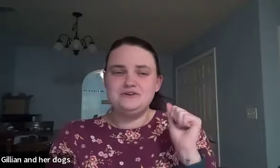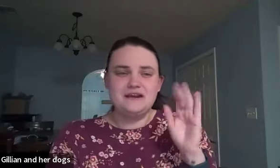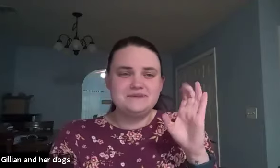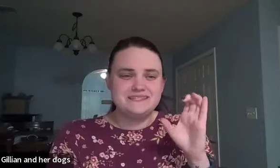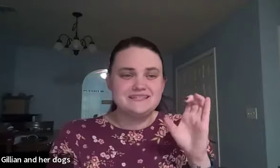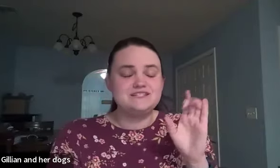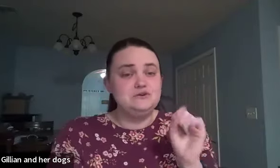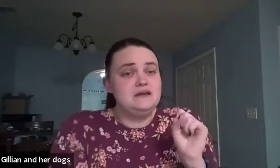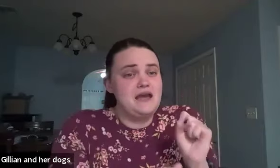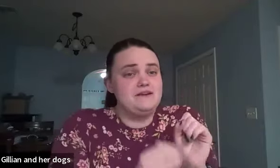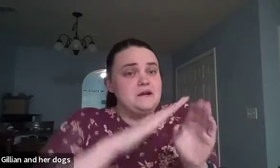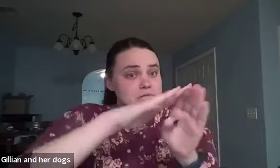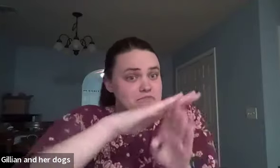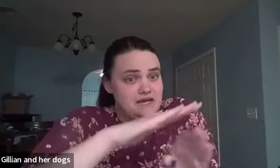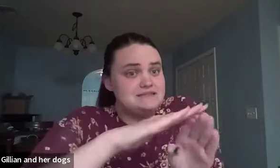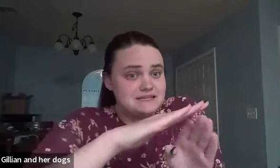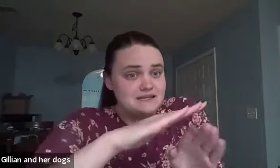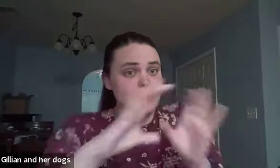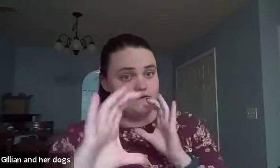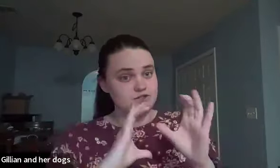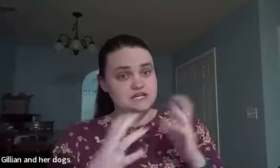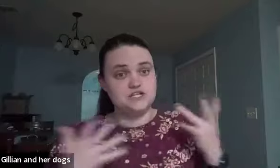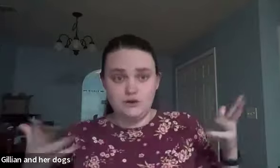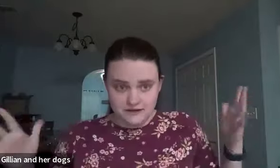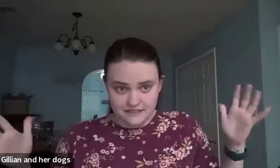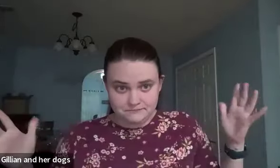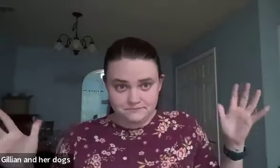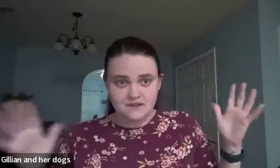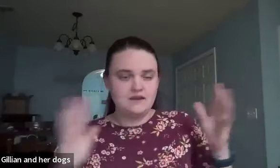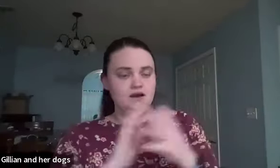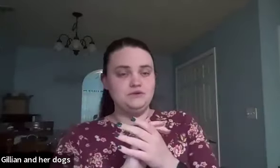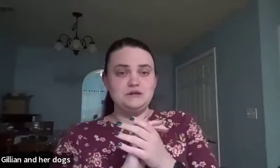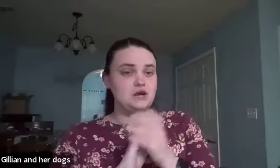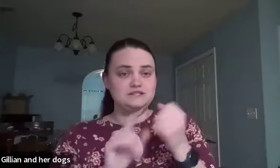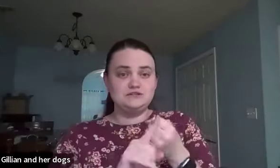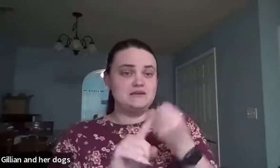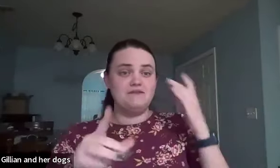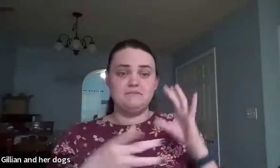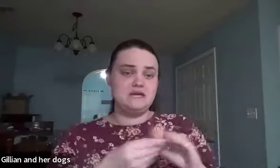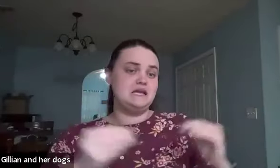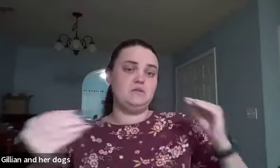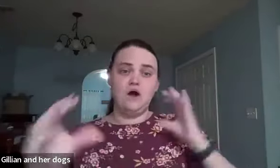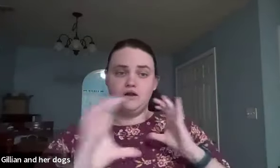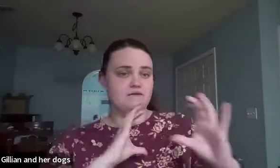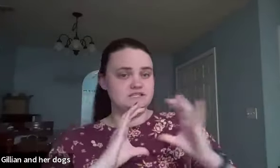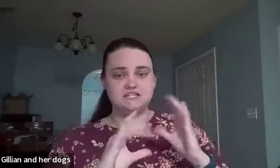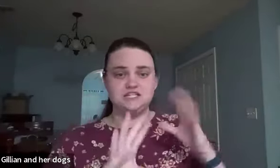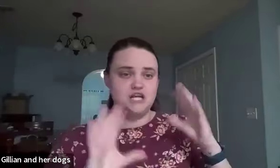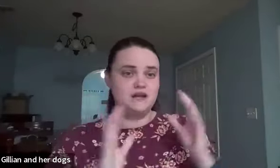know your ABCs, you can have a very basic conversation already. You want to go into depth and have a big, long conversation and chat